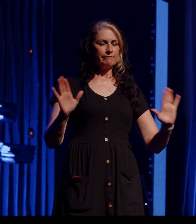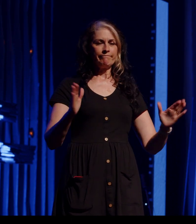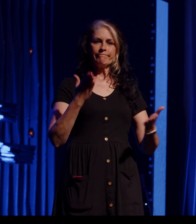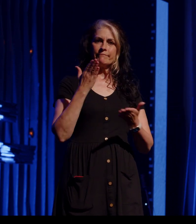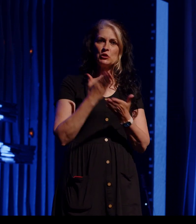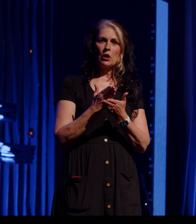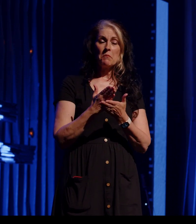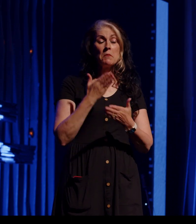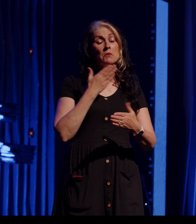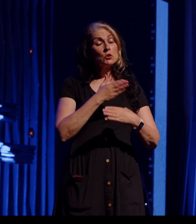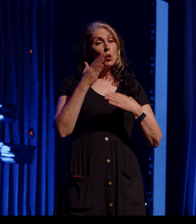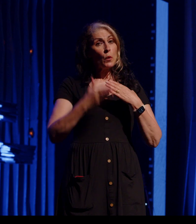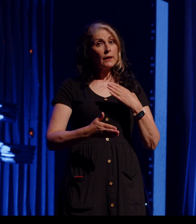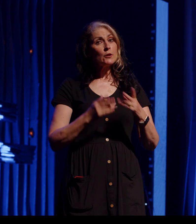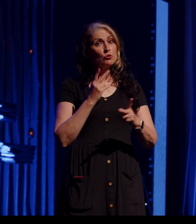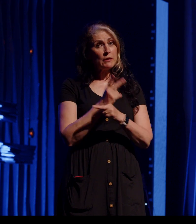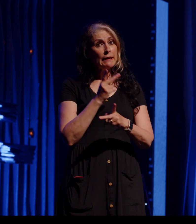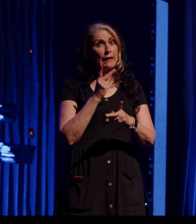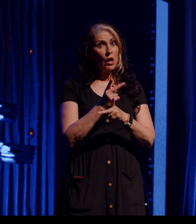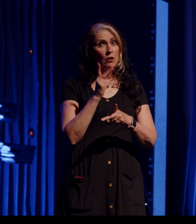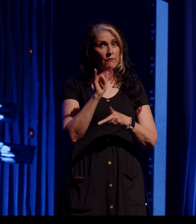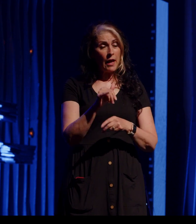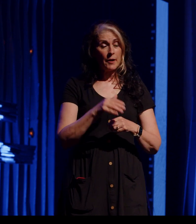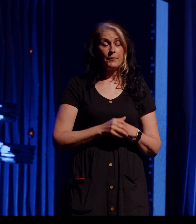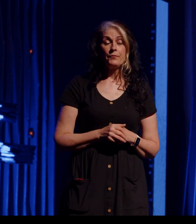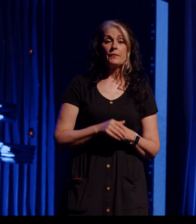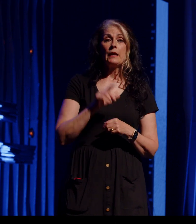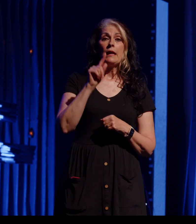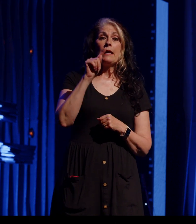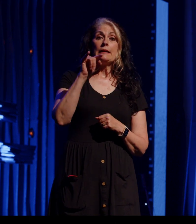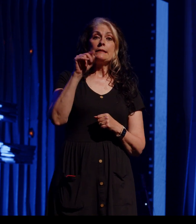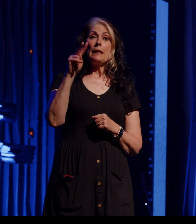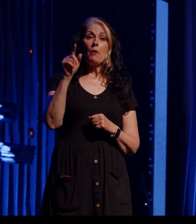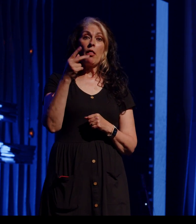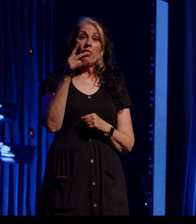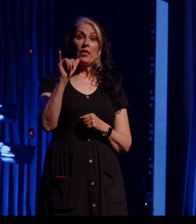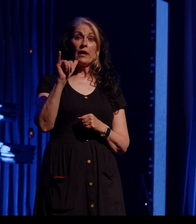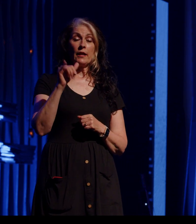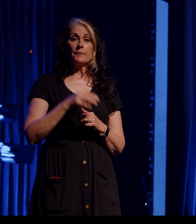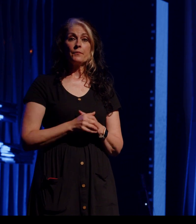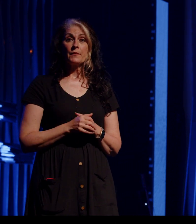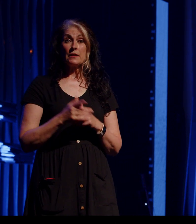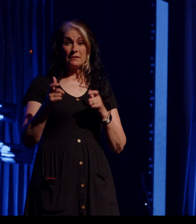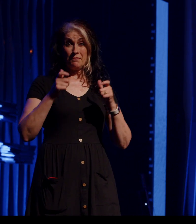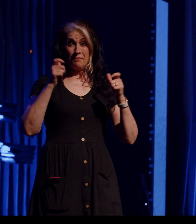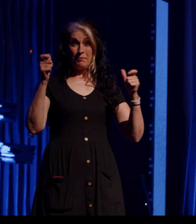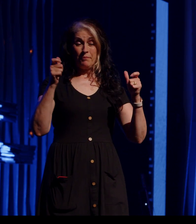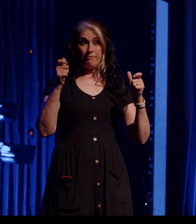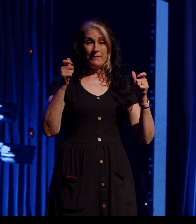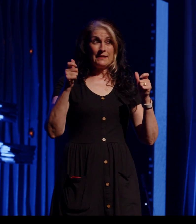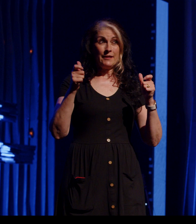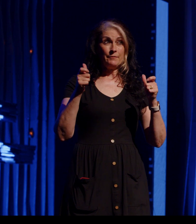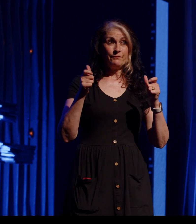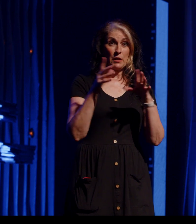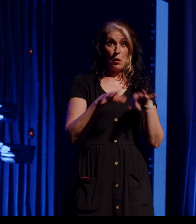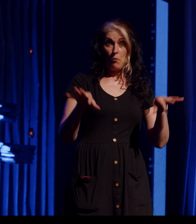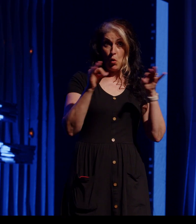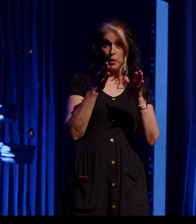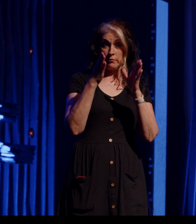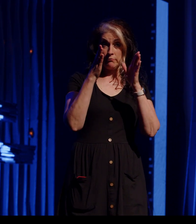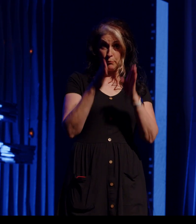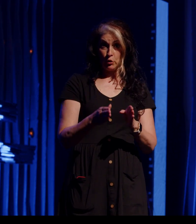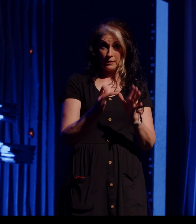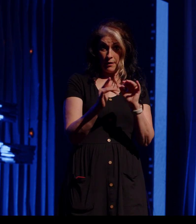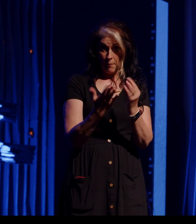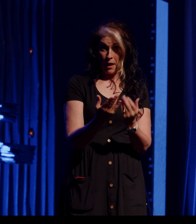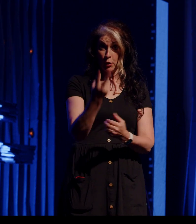of that. Timothy was a major player in the Bible. We have two books that are written